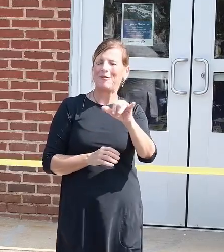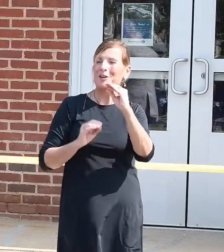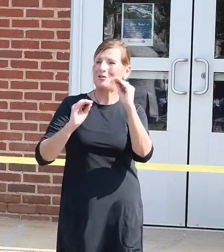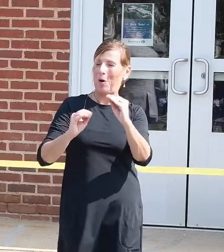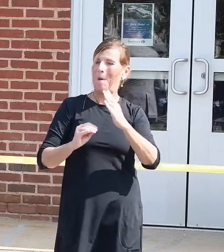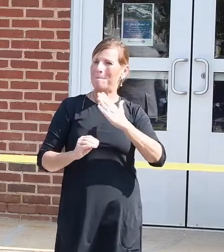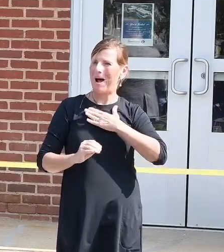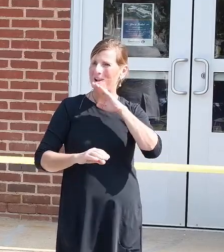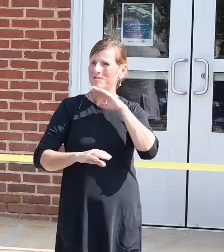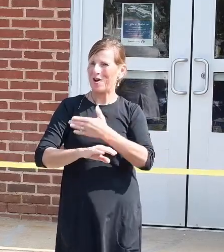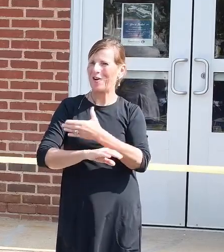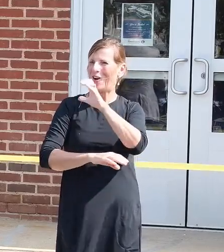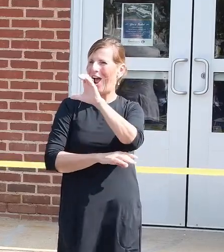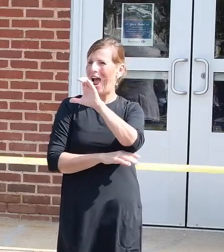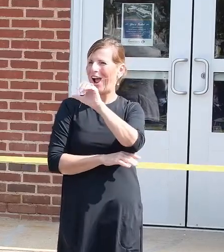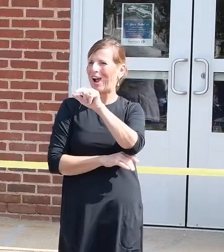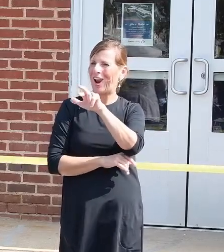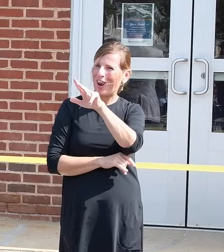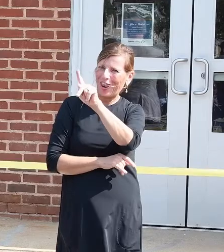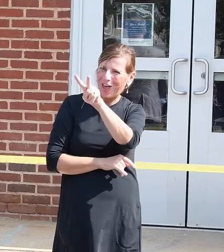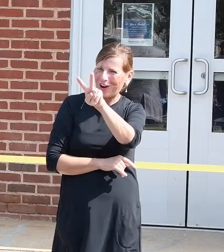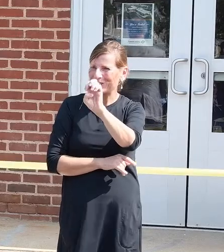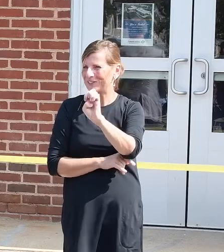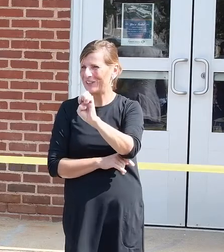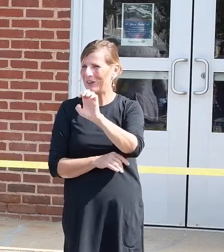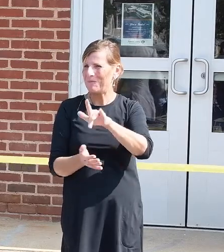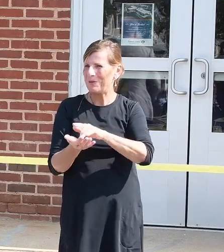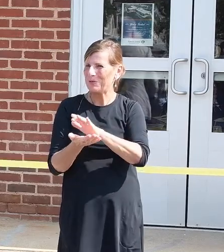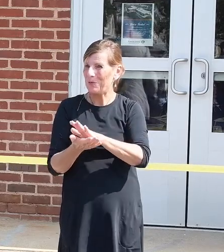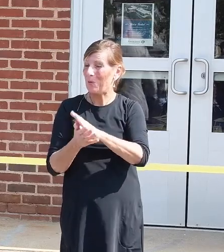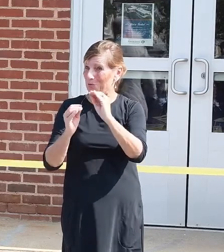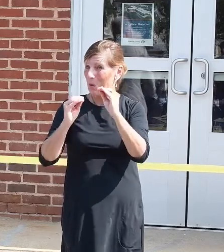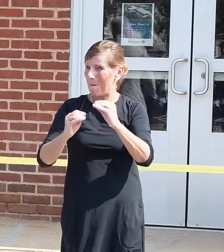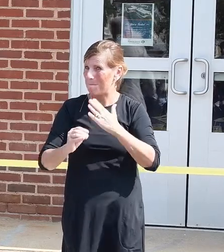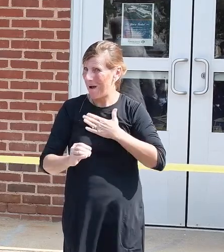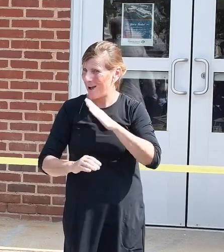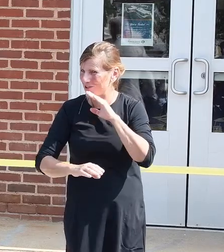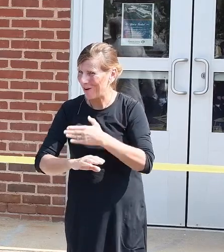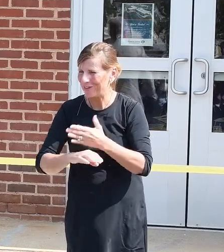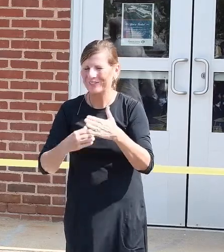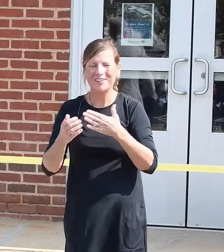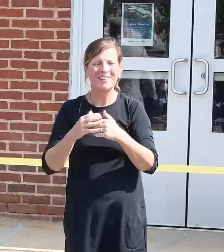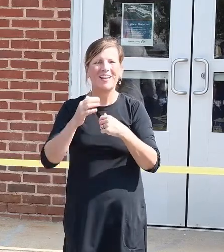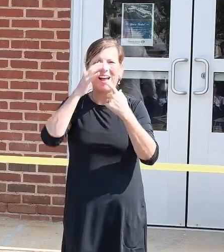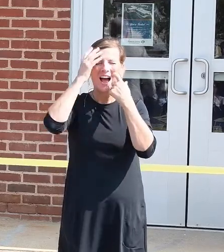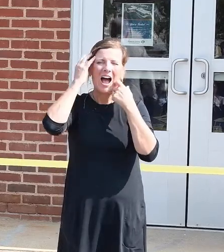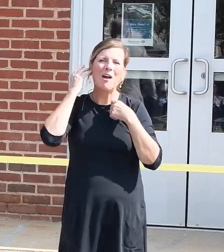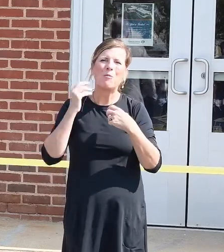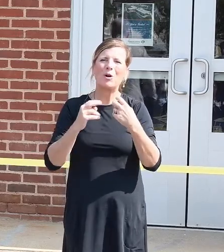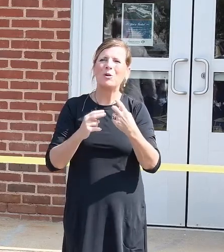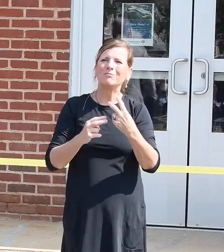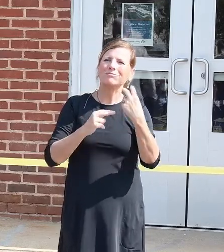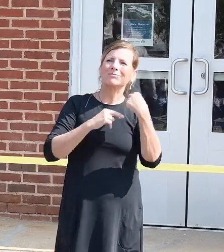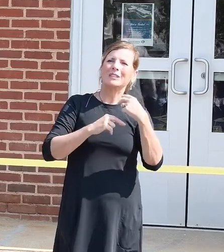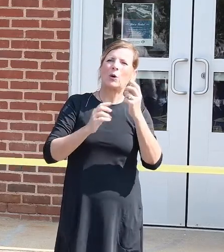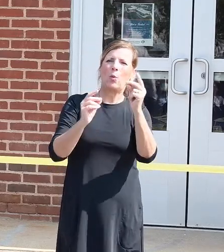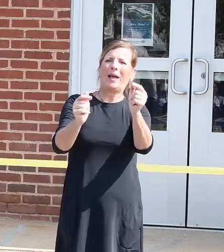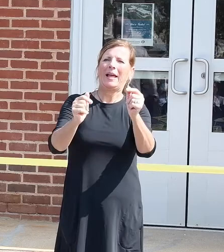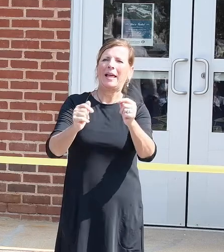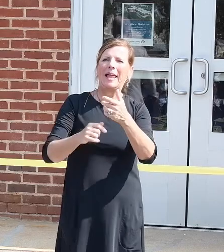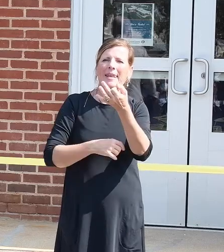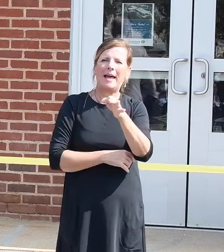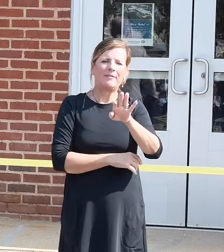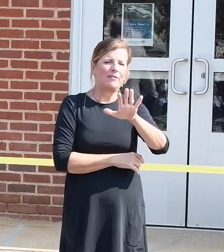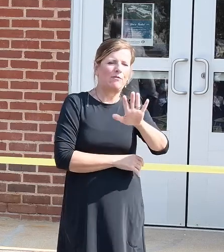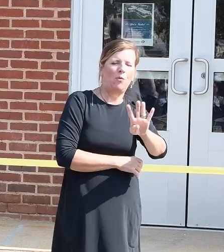Middle School, and so she was the recipient of that legacy. As I reflect today in a very quick manner, 1954